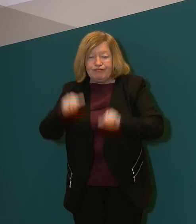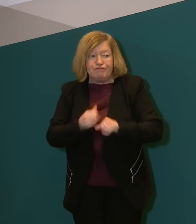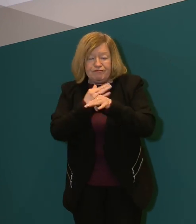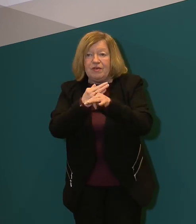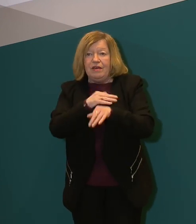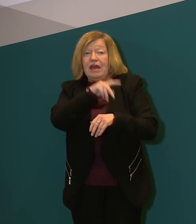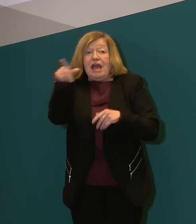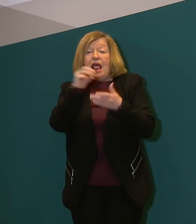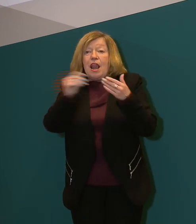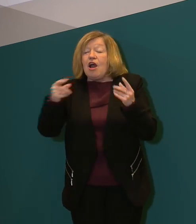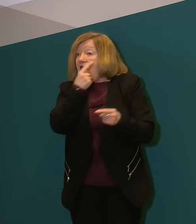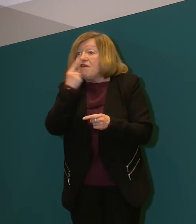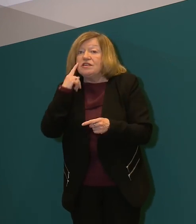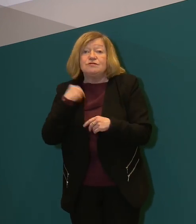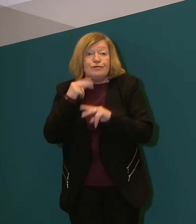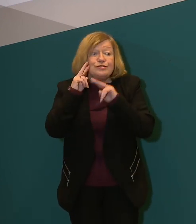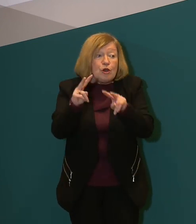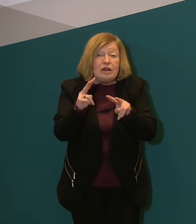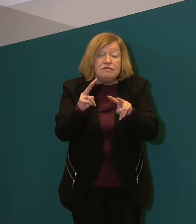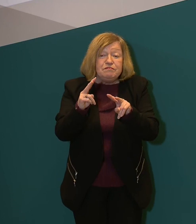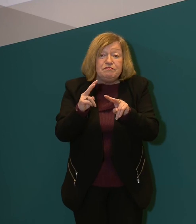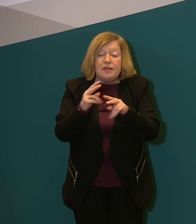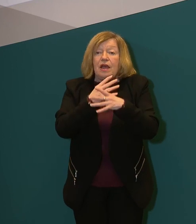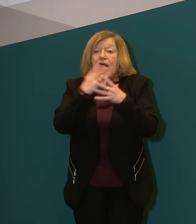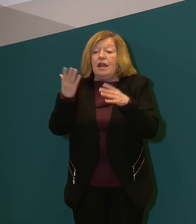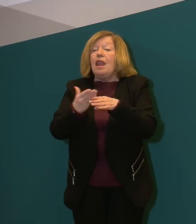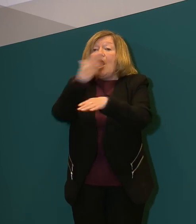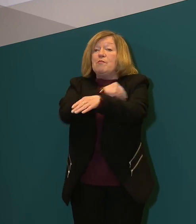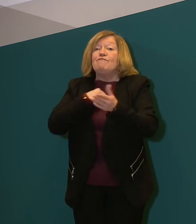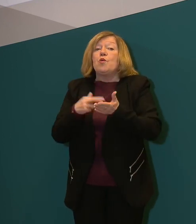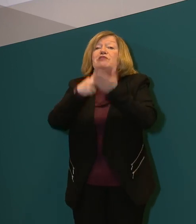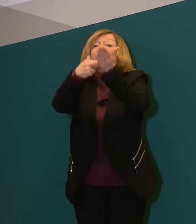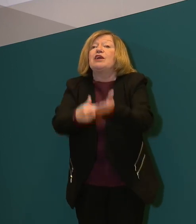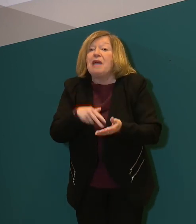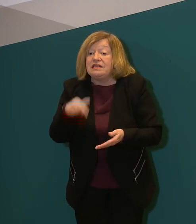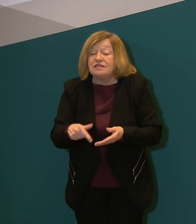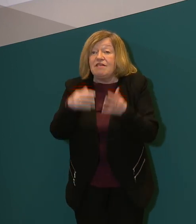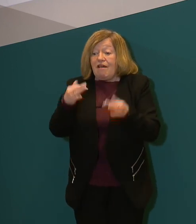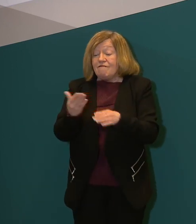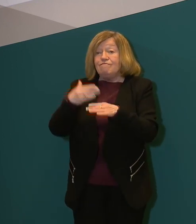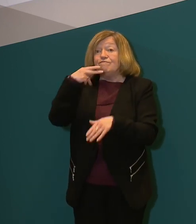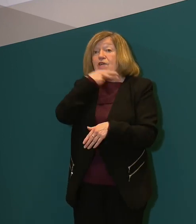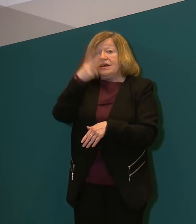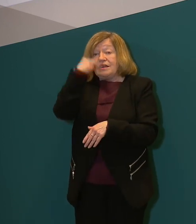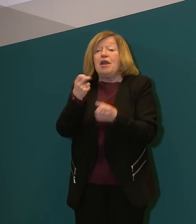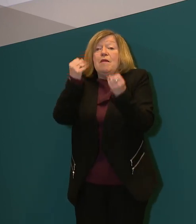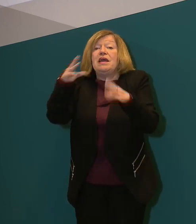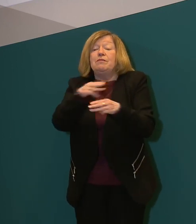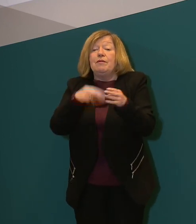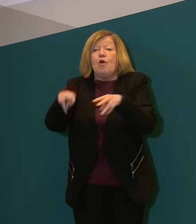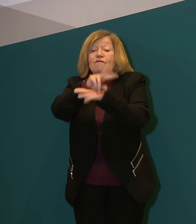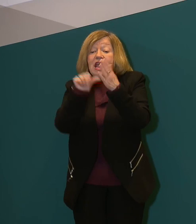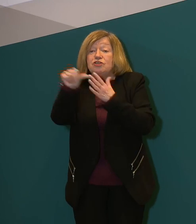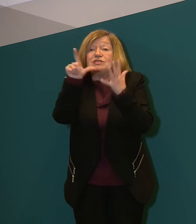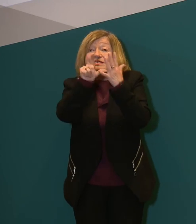the anecdotal evidence is suggesting that long before we recommended that measure formally on Friday night, that many people over the age of